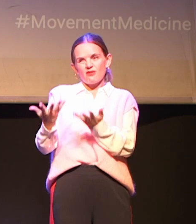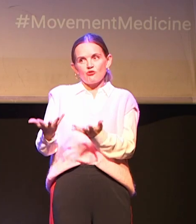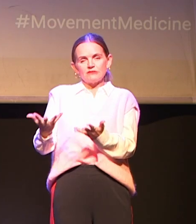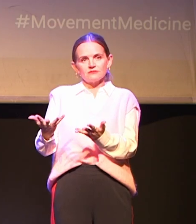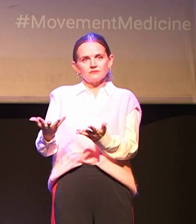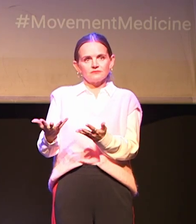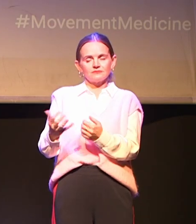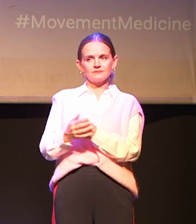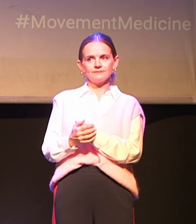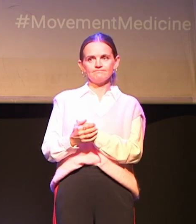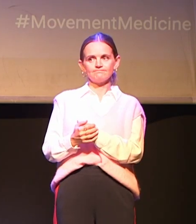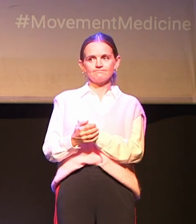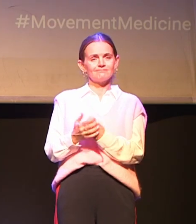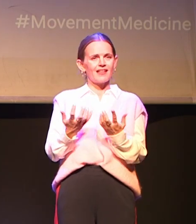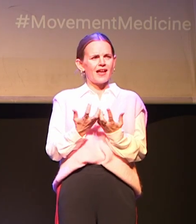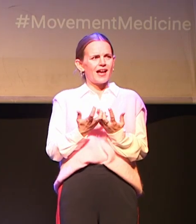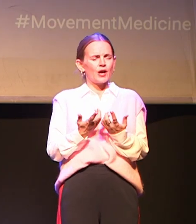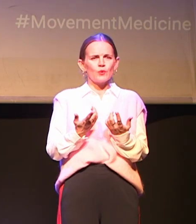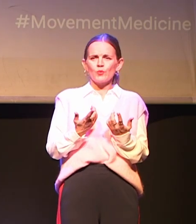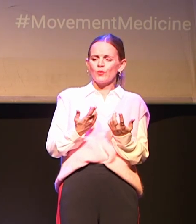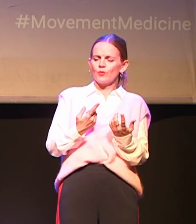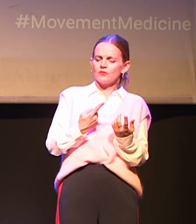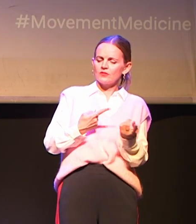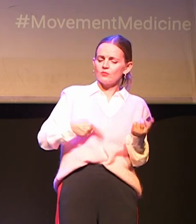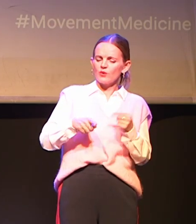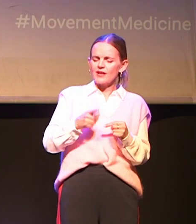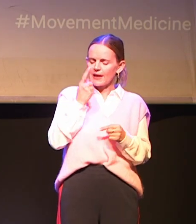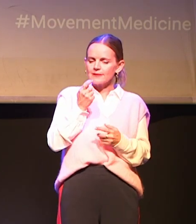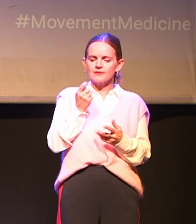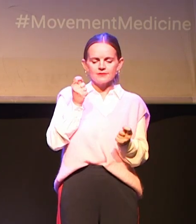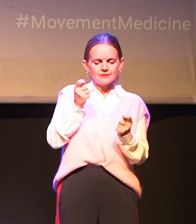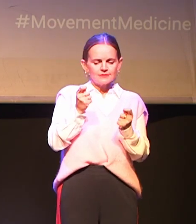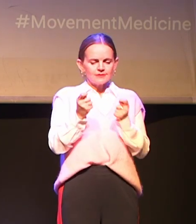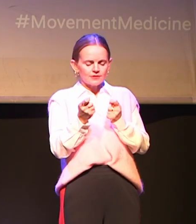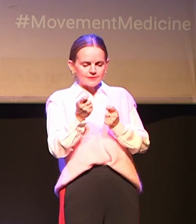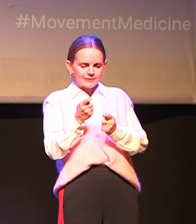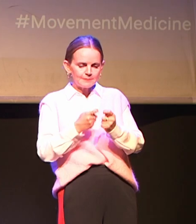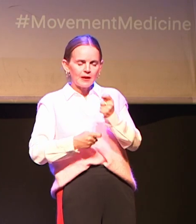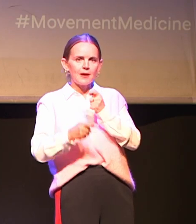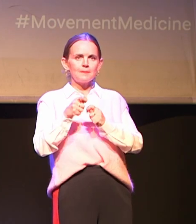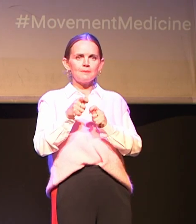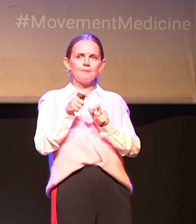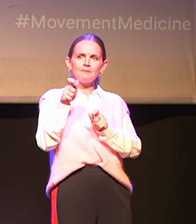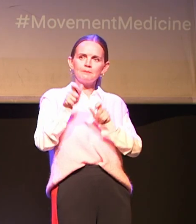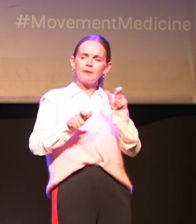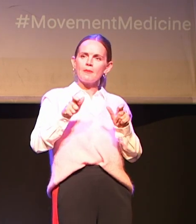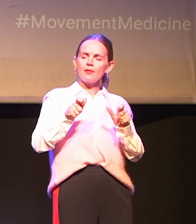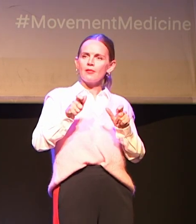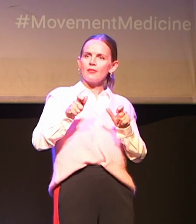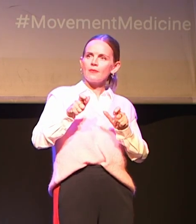And how do we become the people and the peoples that can meet this